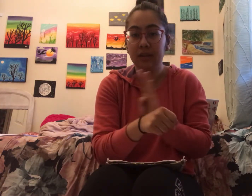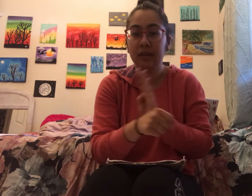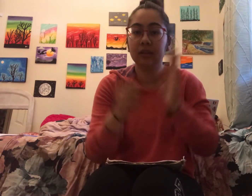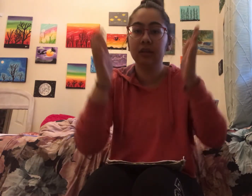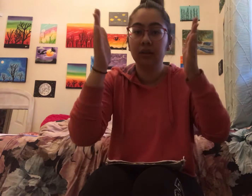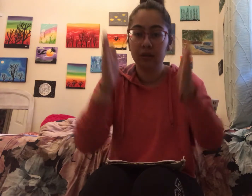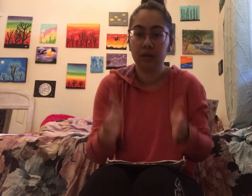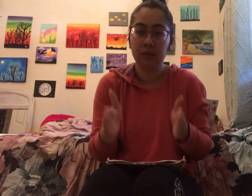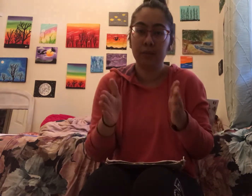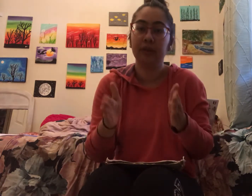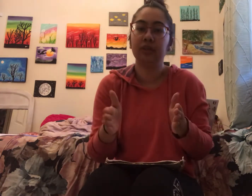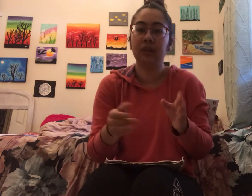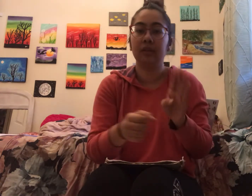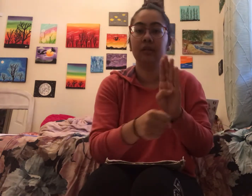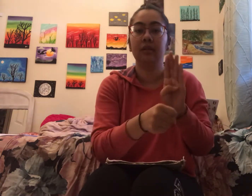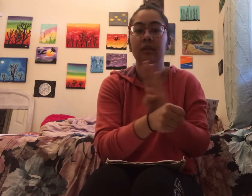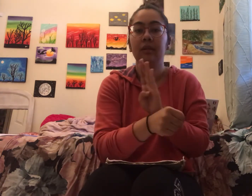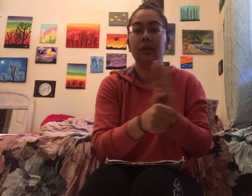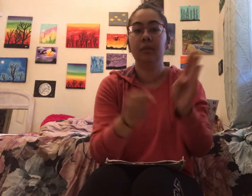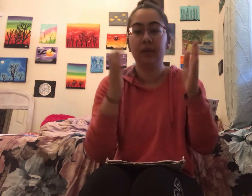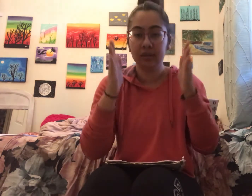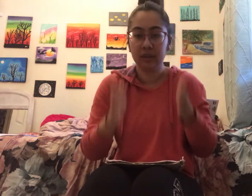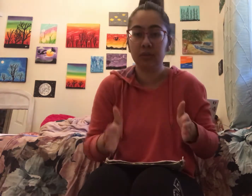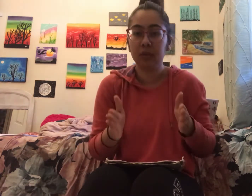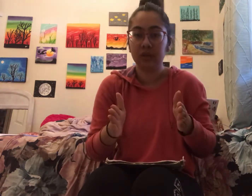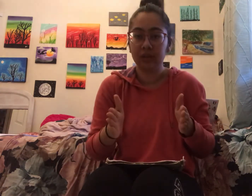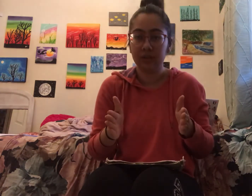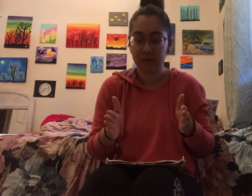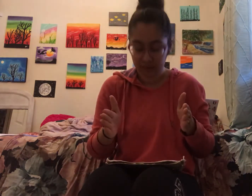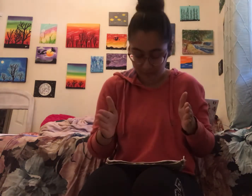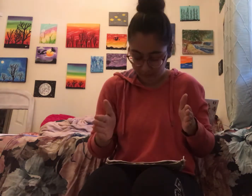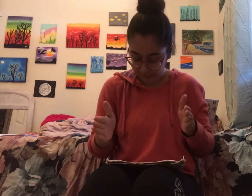business person. Business person.